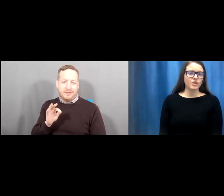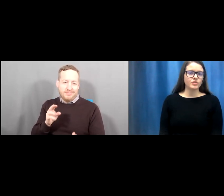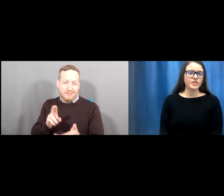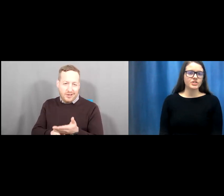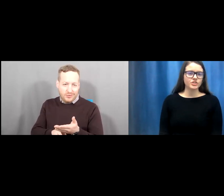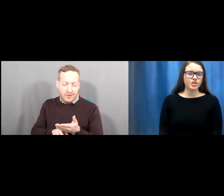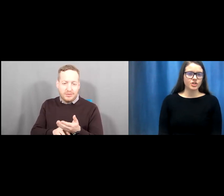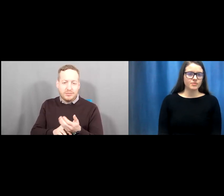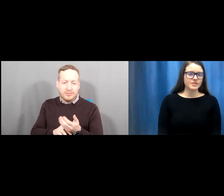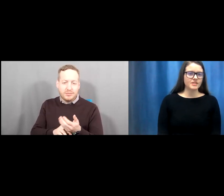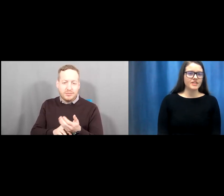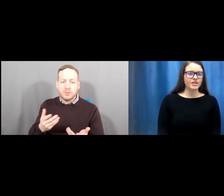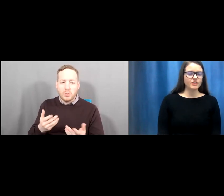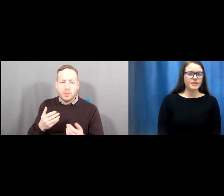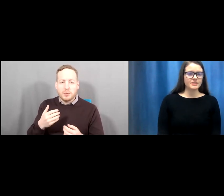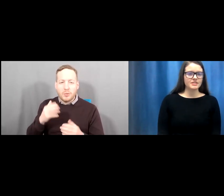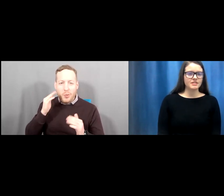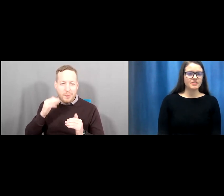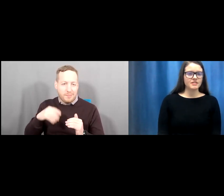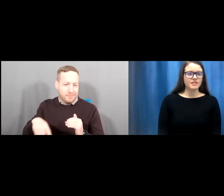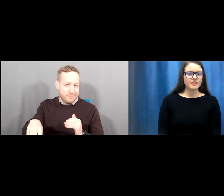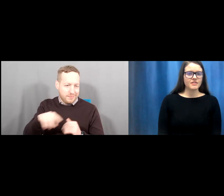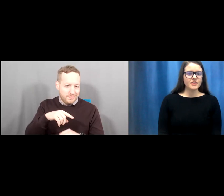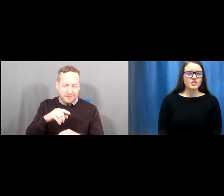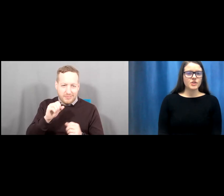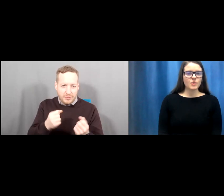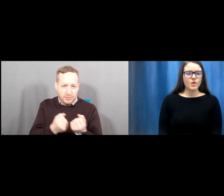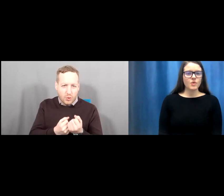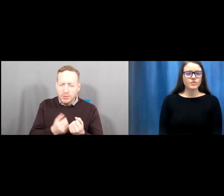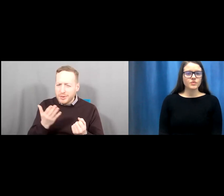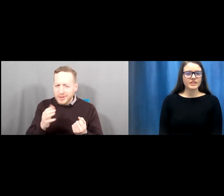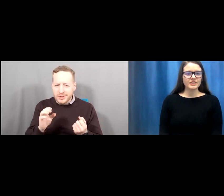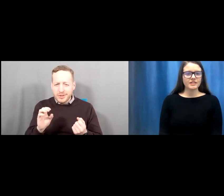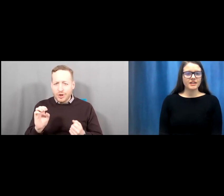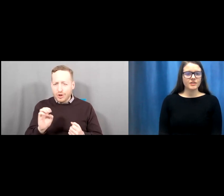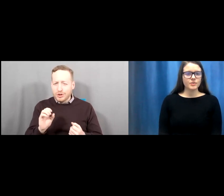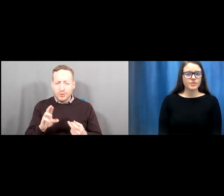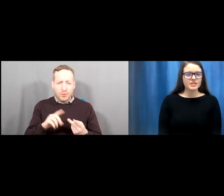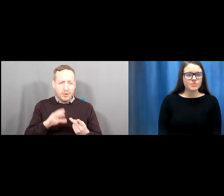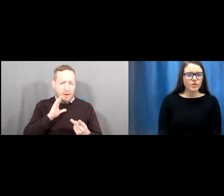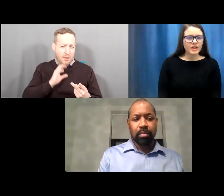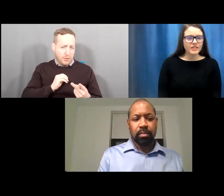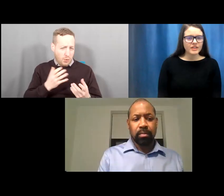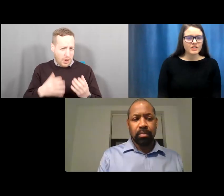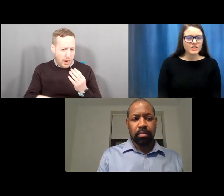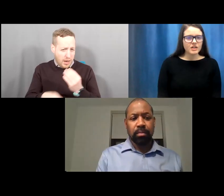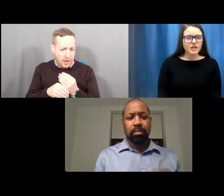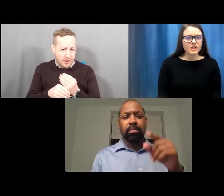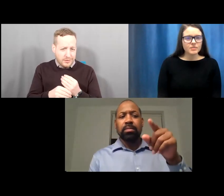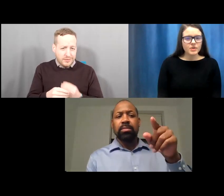our original terms of that agreement. So hopefully you would be in support. I